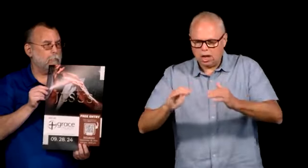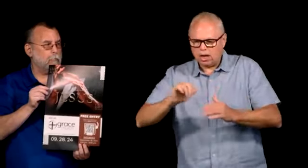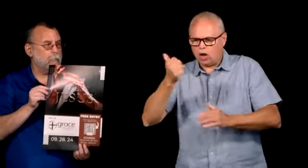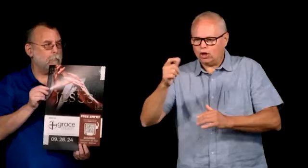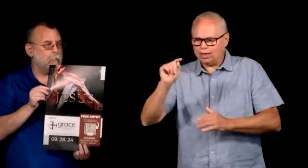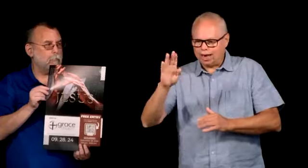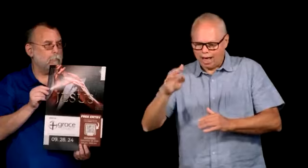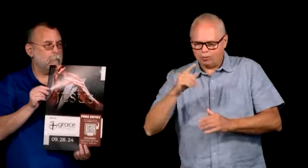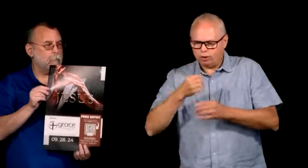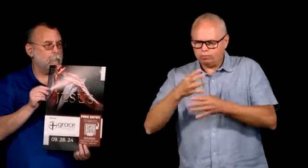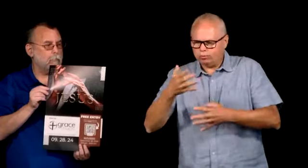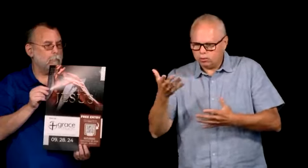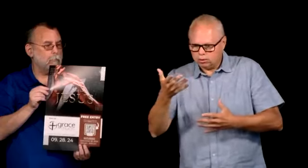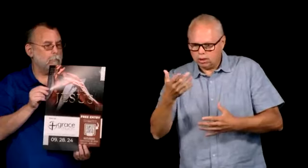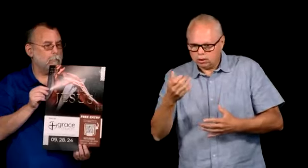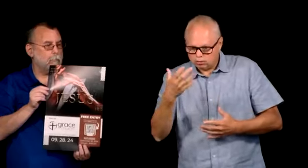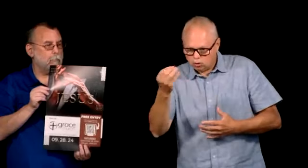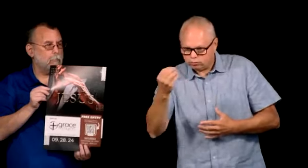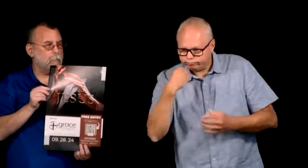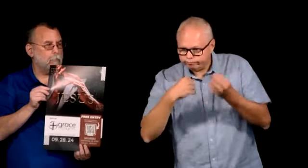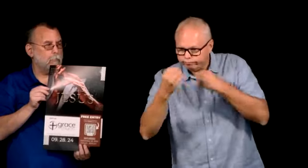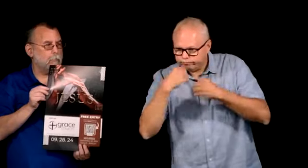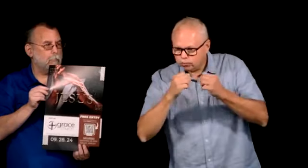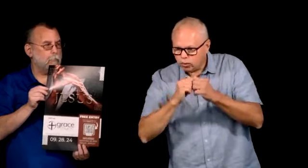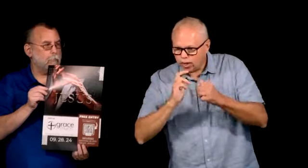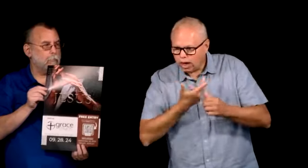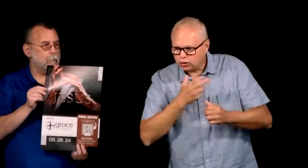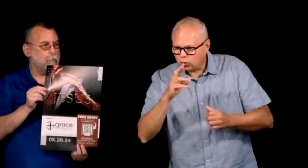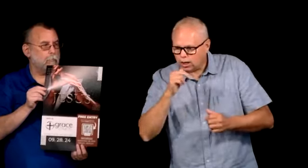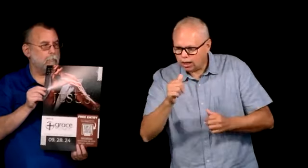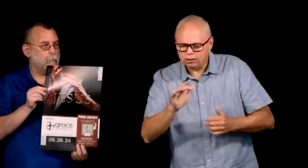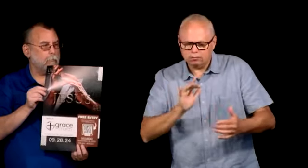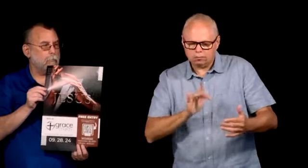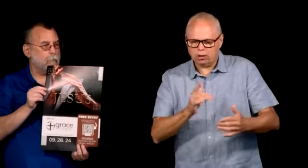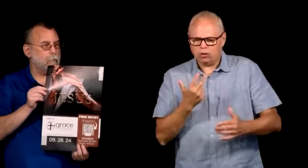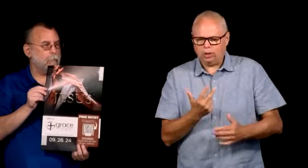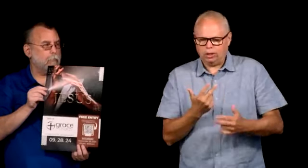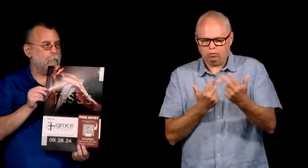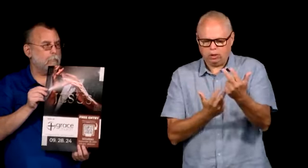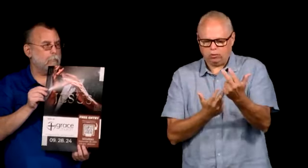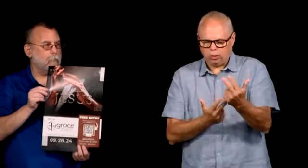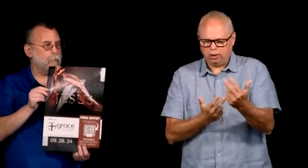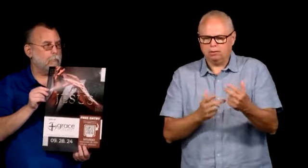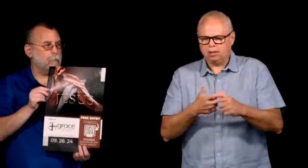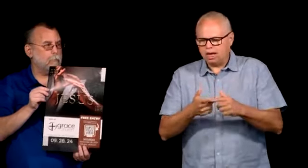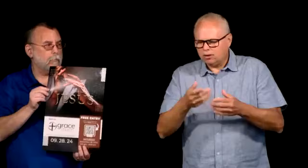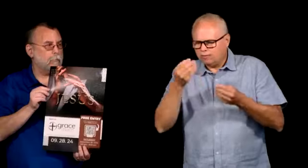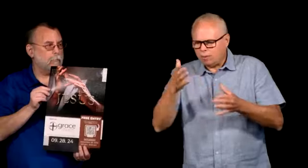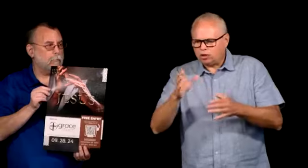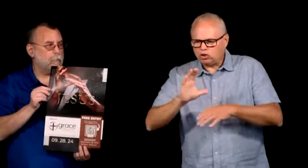to the movie. And another tab will pop down and ask what type of food you like.